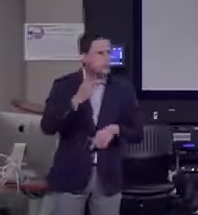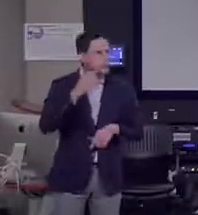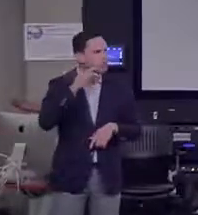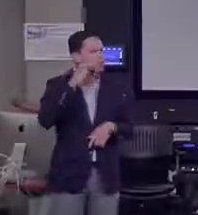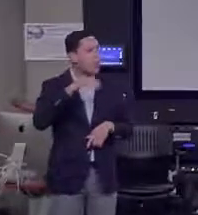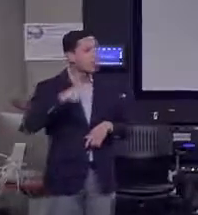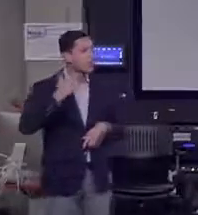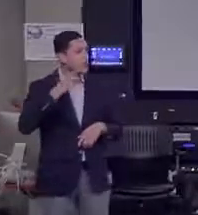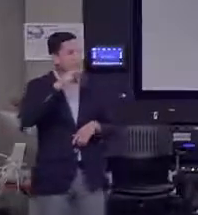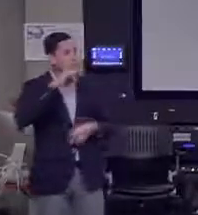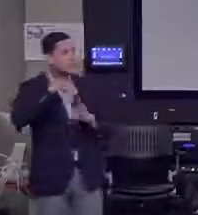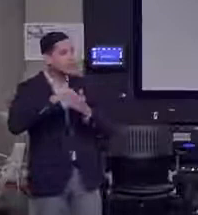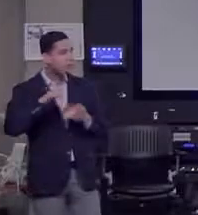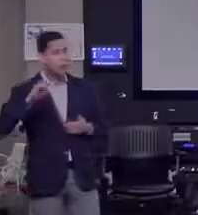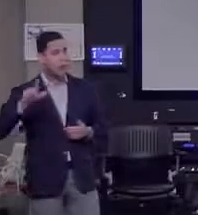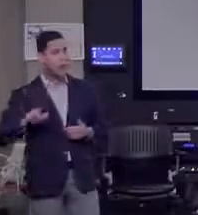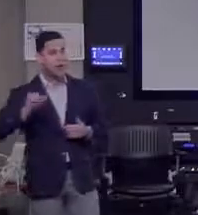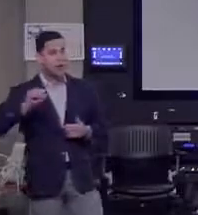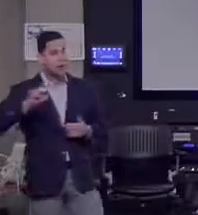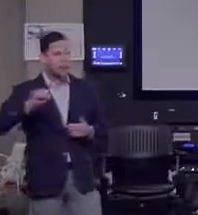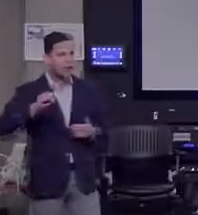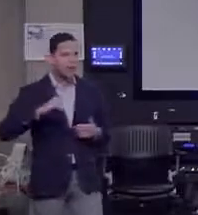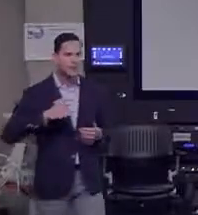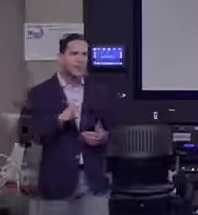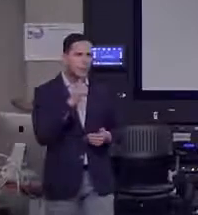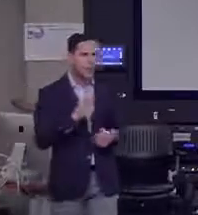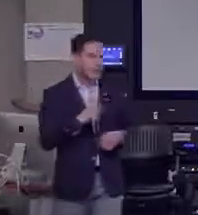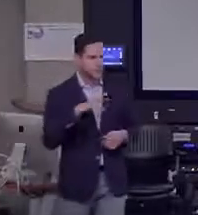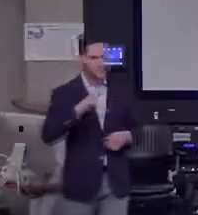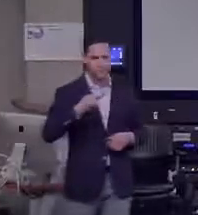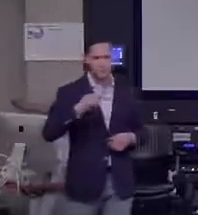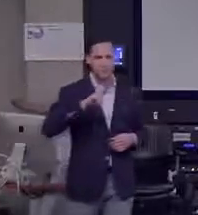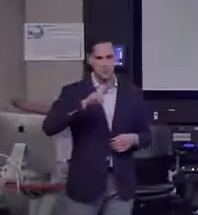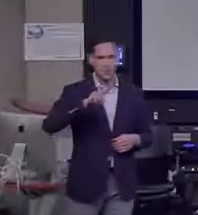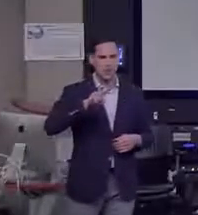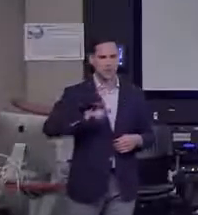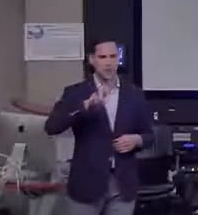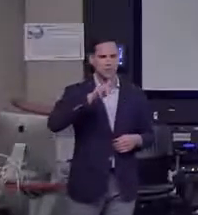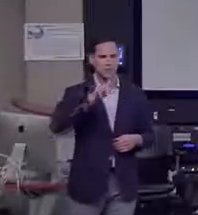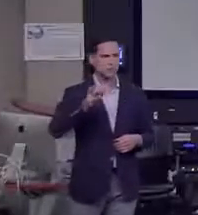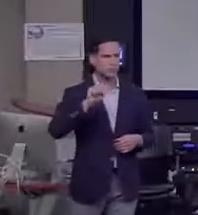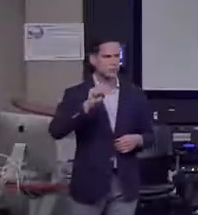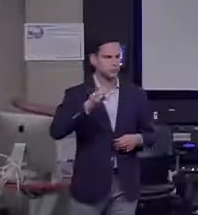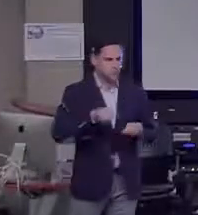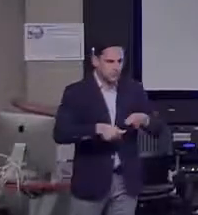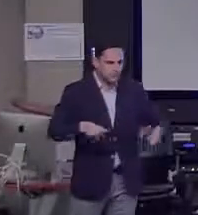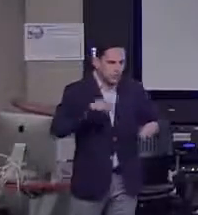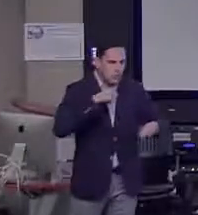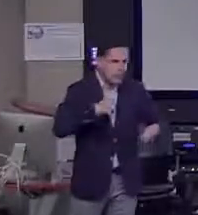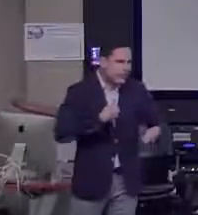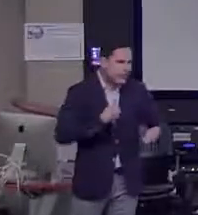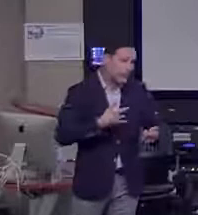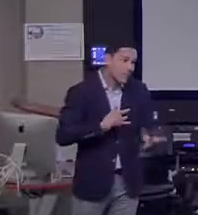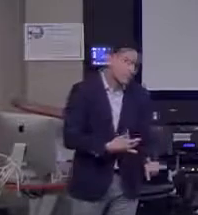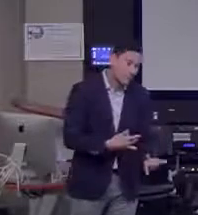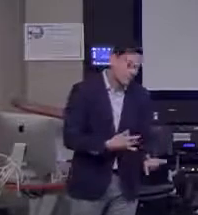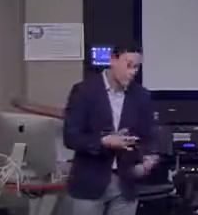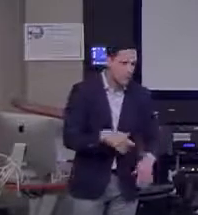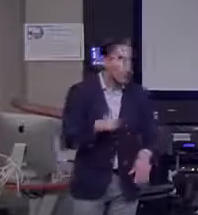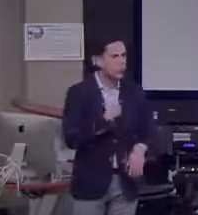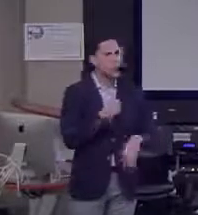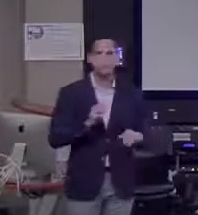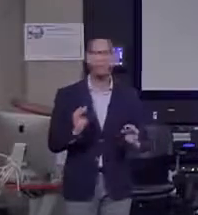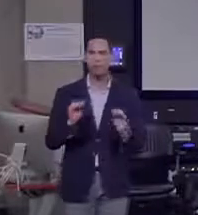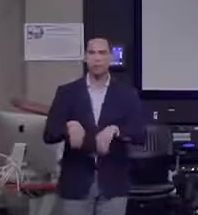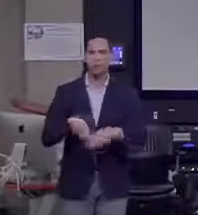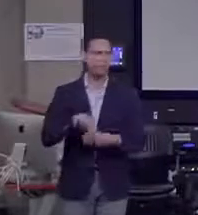actually seen this. So why don't we create puzzles on the back of a bus stop? And if we do that on a bench and we have 3 different puzzles,